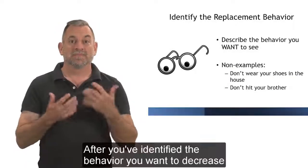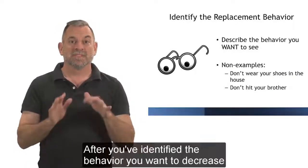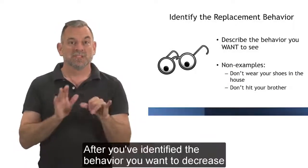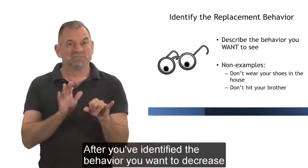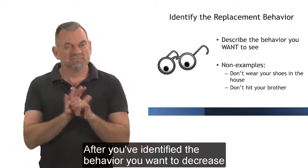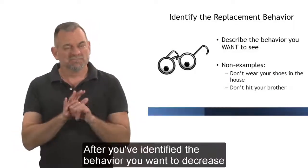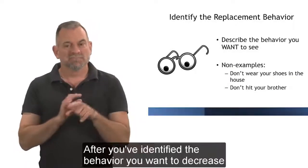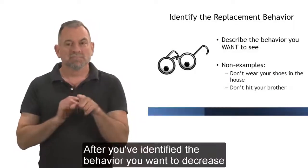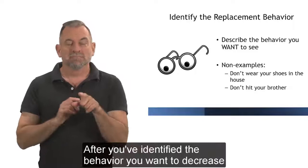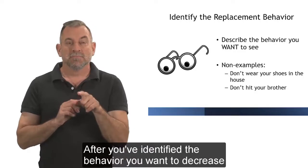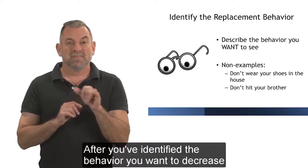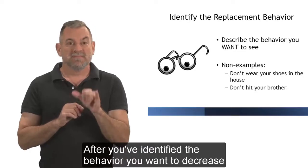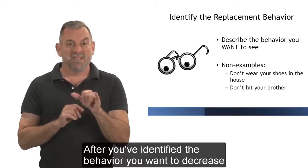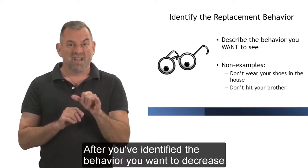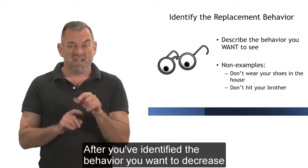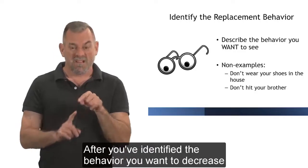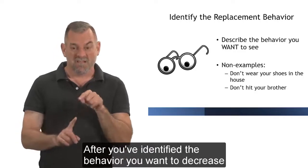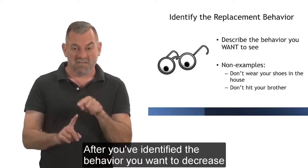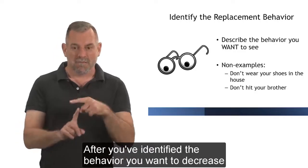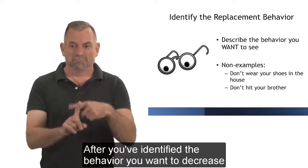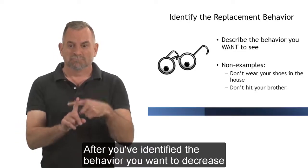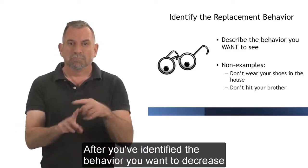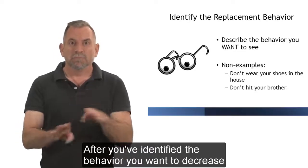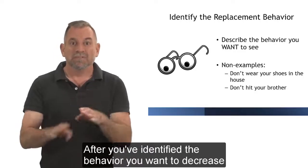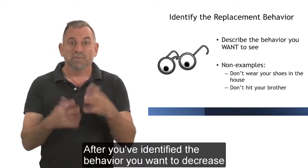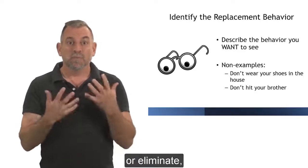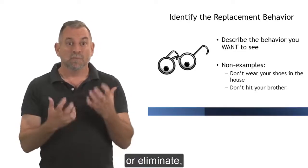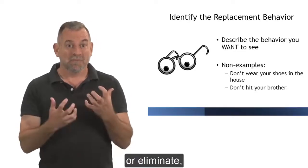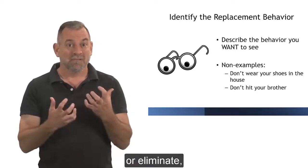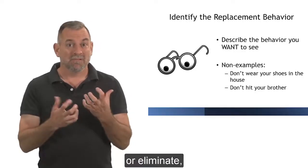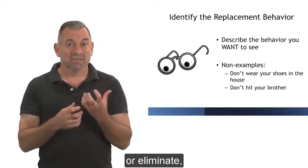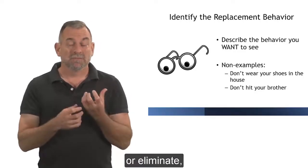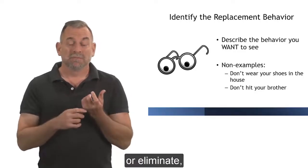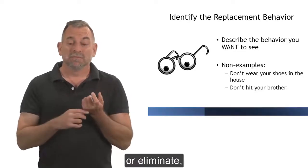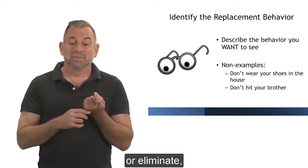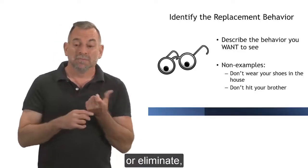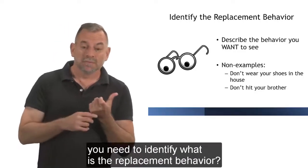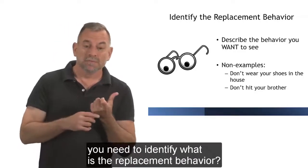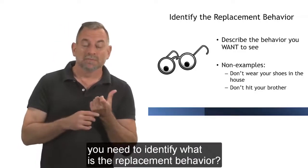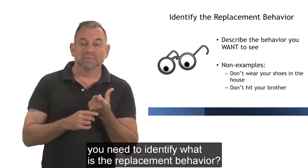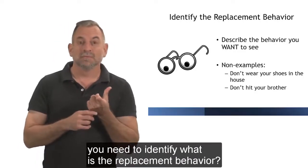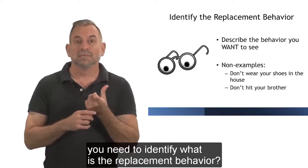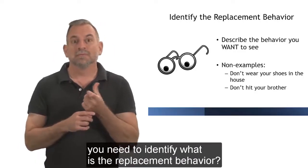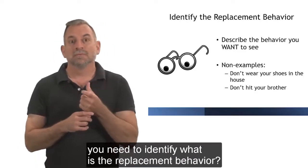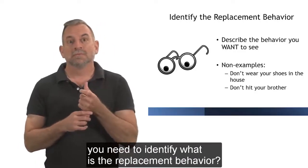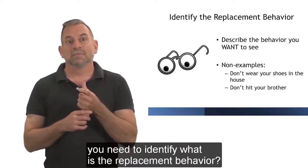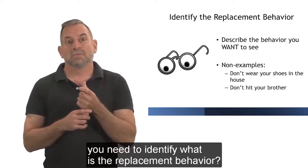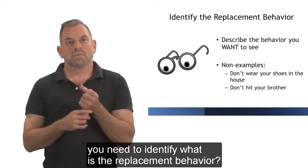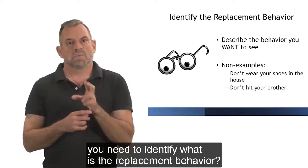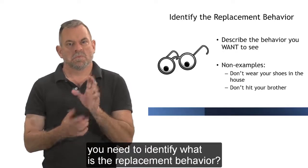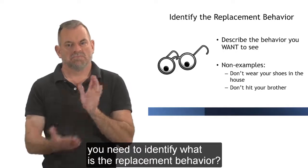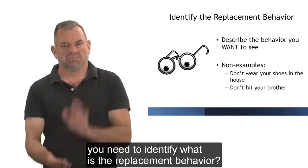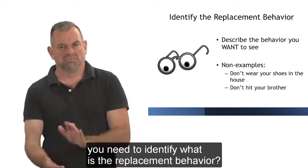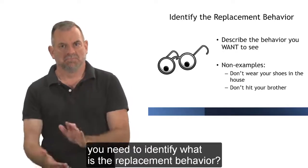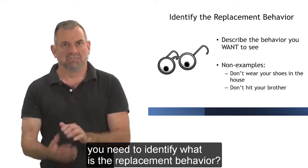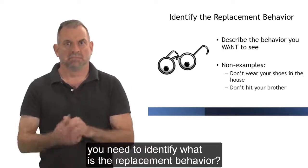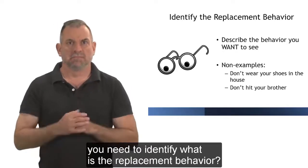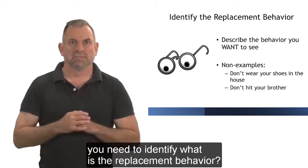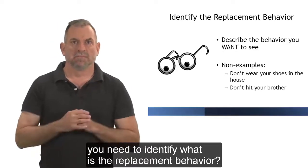After you've identified the behavior you want to decrease or eliminate, you need to identify what is the replacement